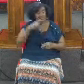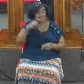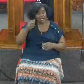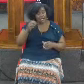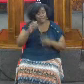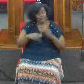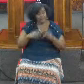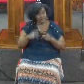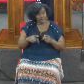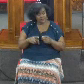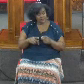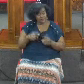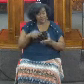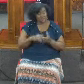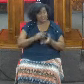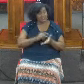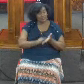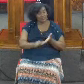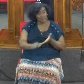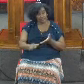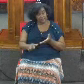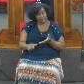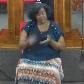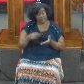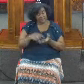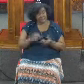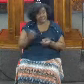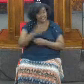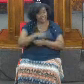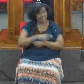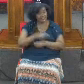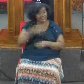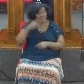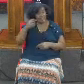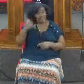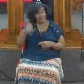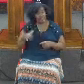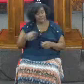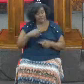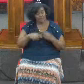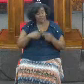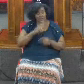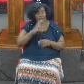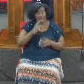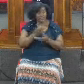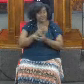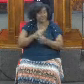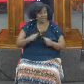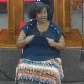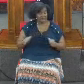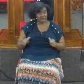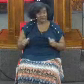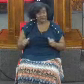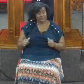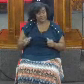people this week, this day, tell them about being saved. I challenge you.